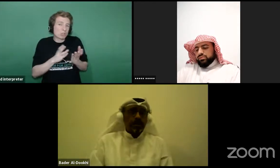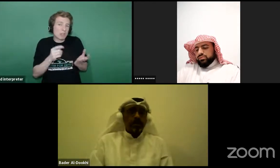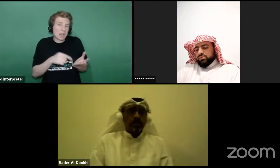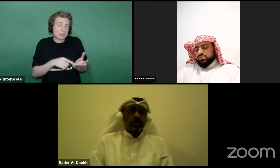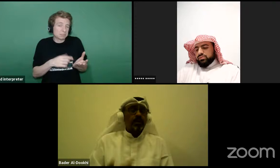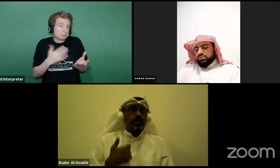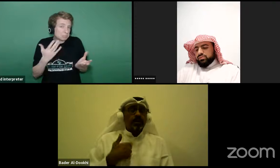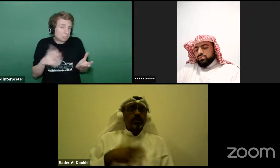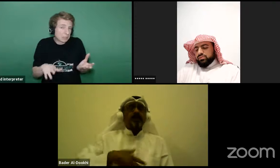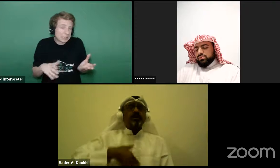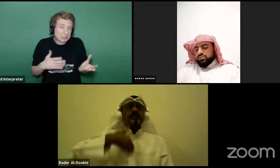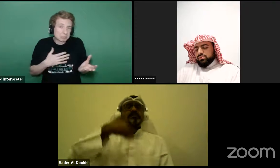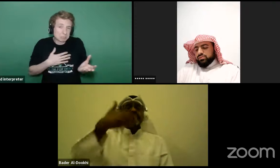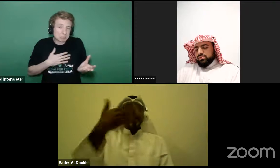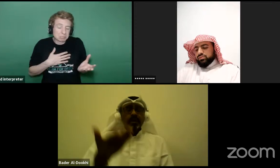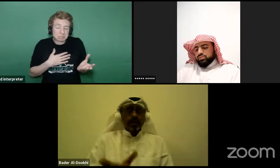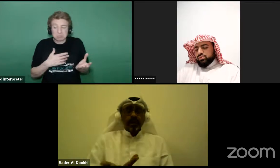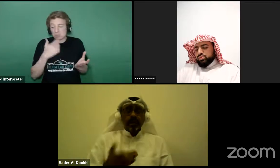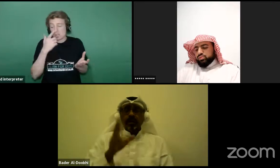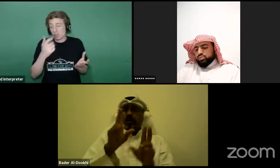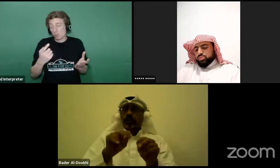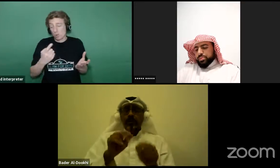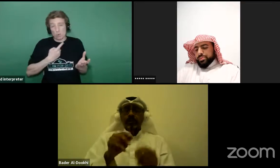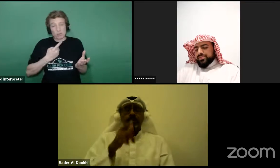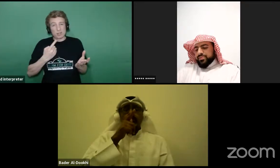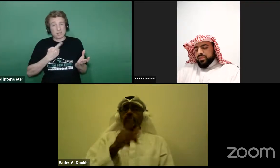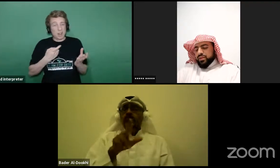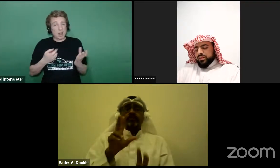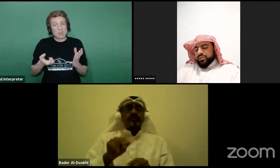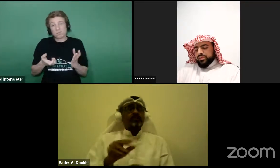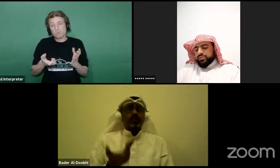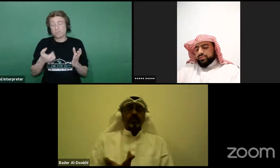wish, we can say the like of this. This